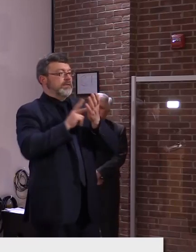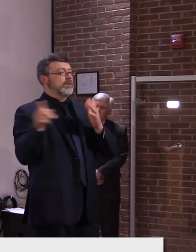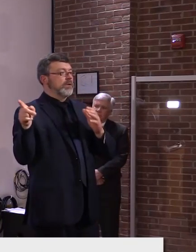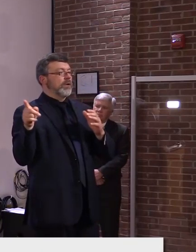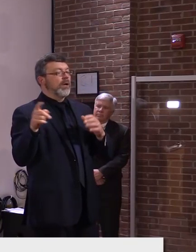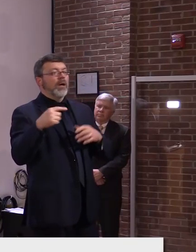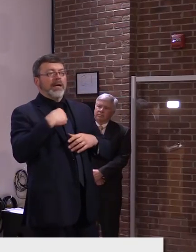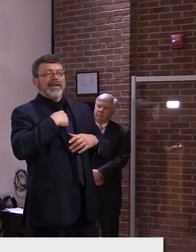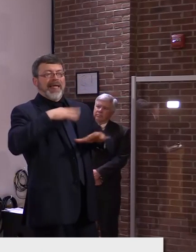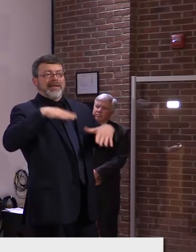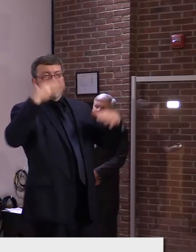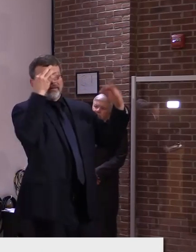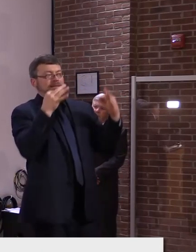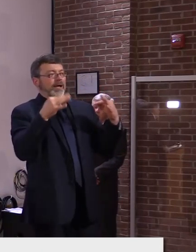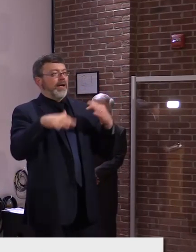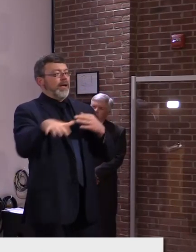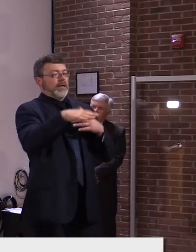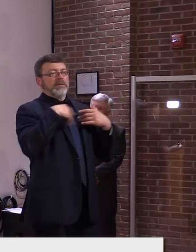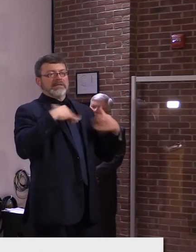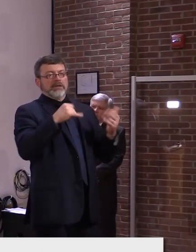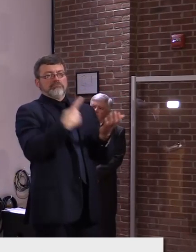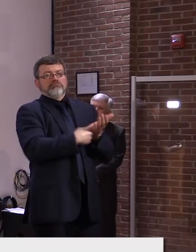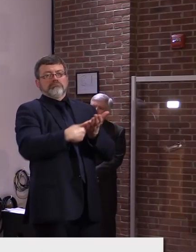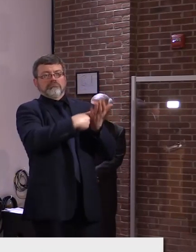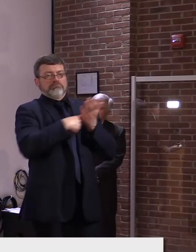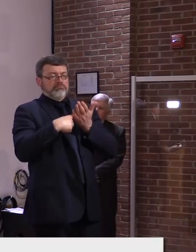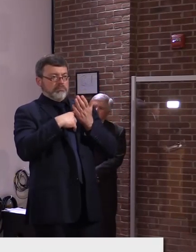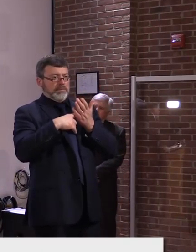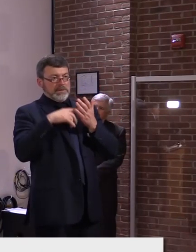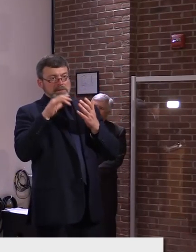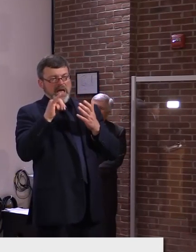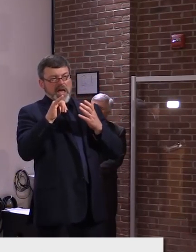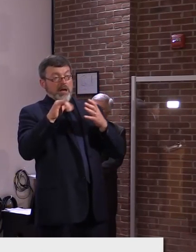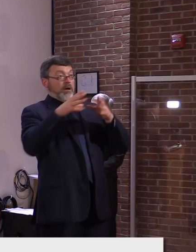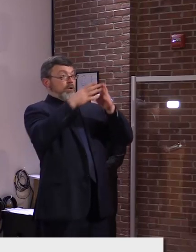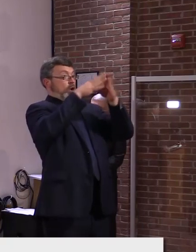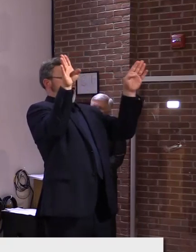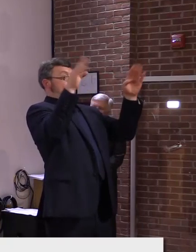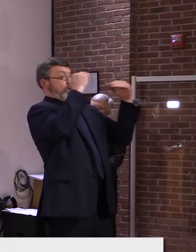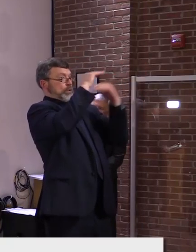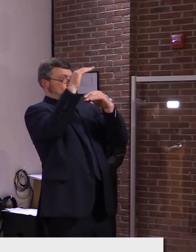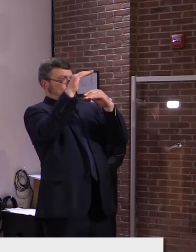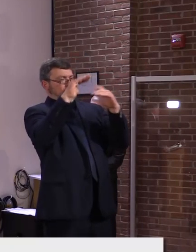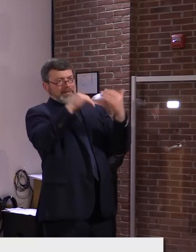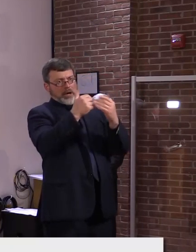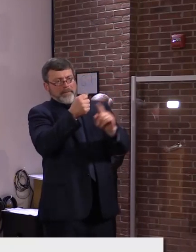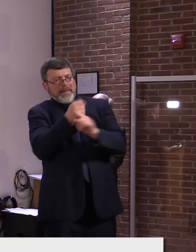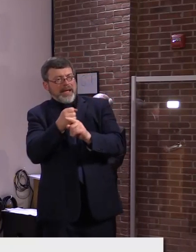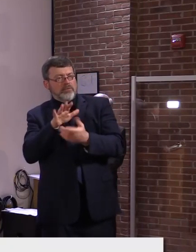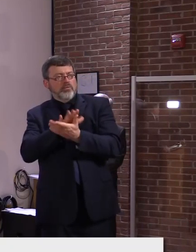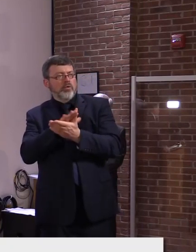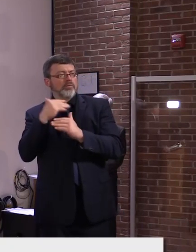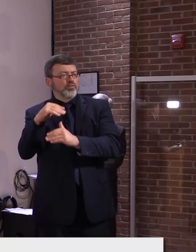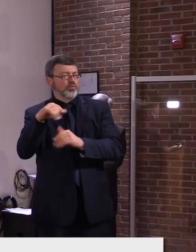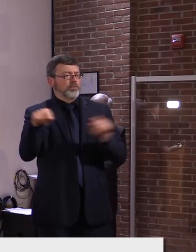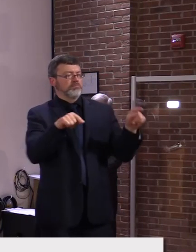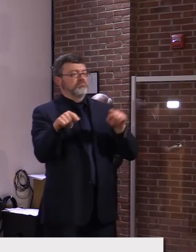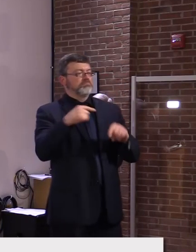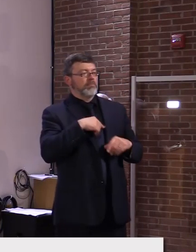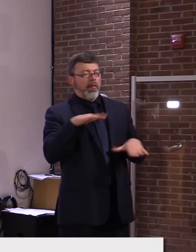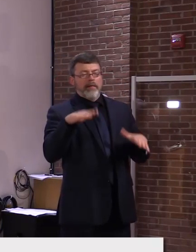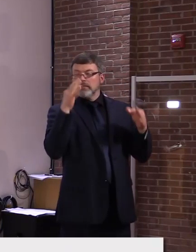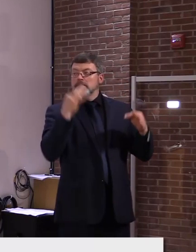confident we'll be able to plan our way through it. We've as I mentioned in my comments today, had to plan through some infinitely more complex issues